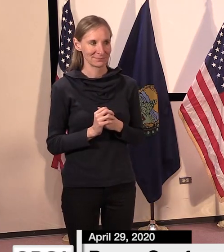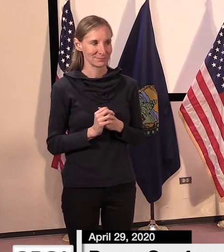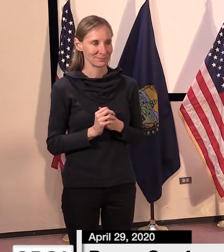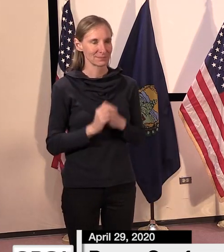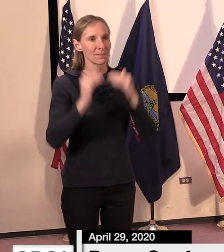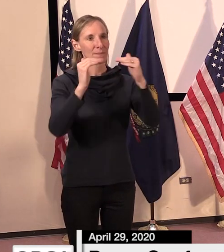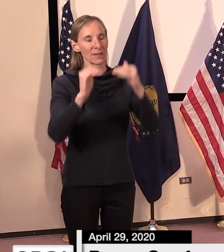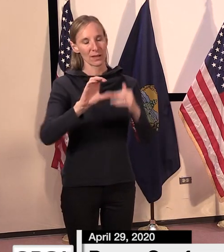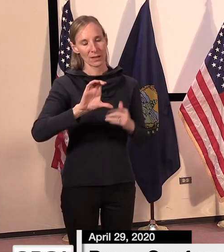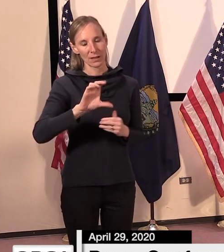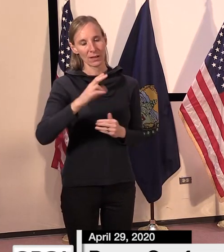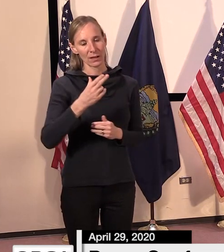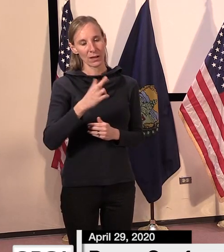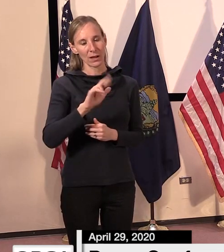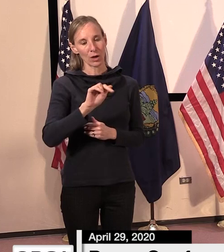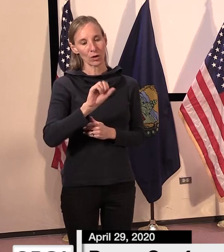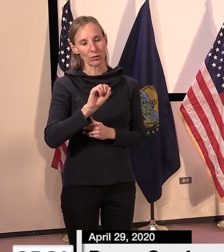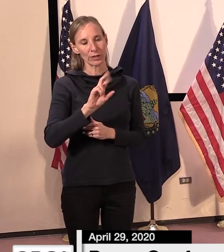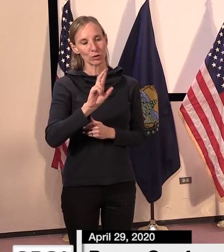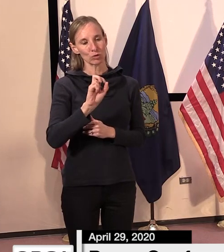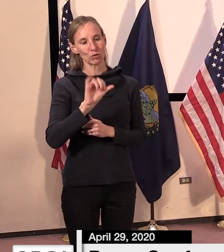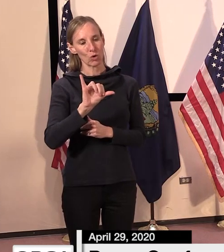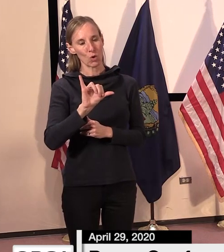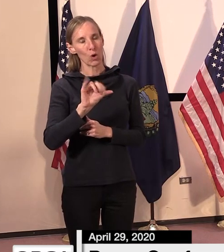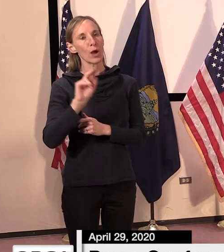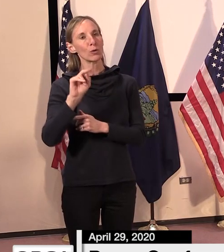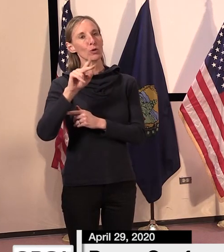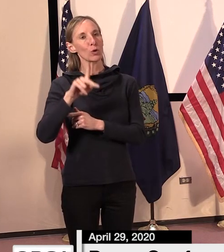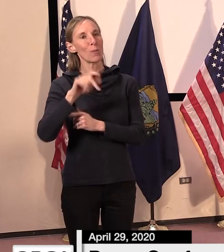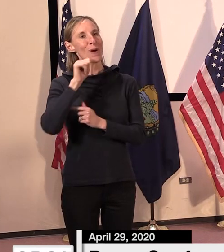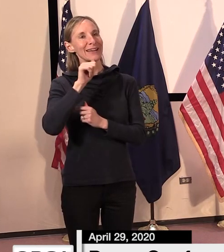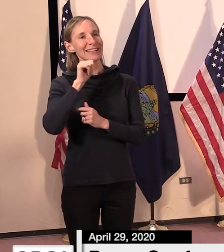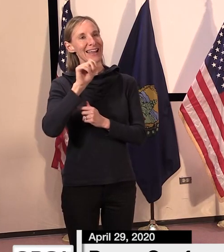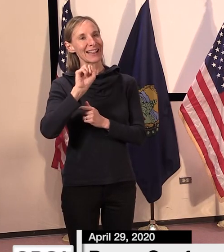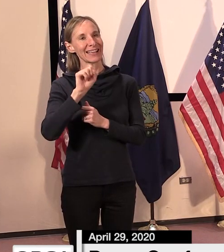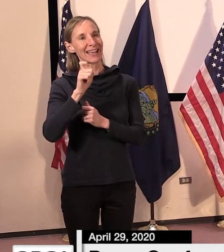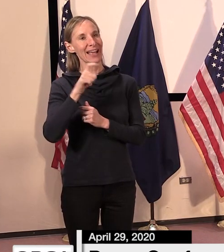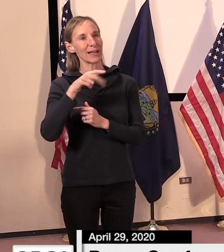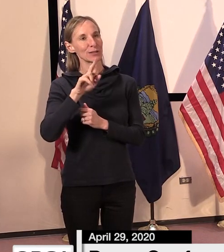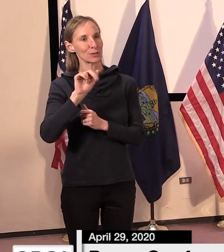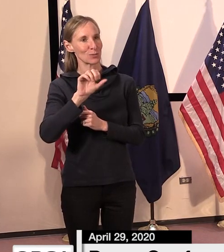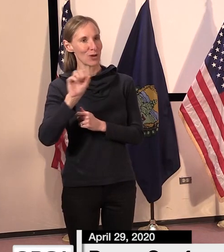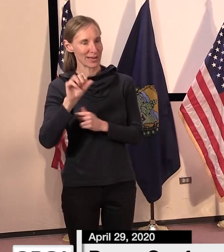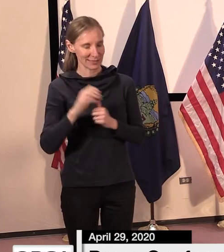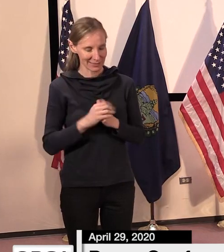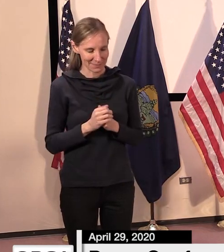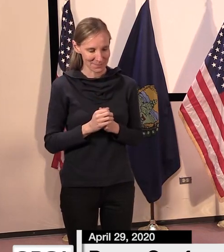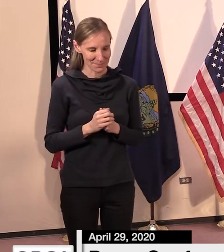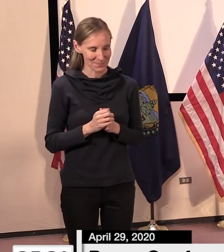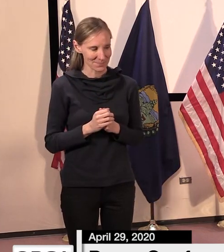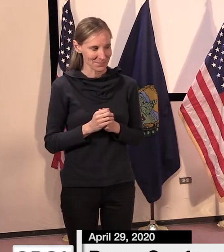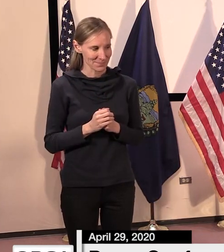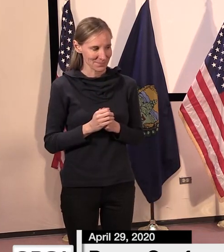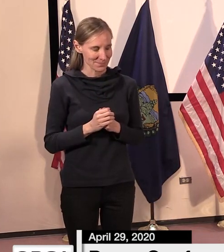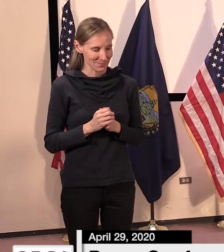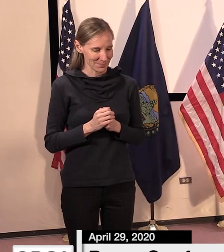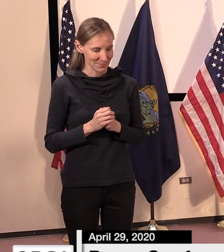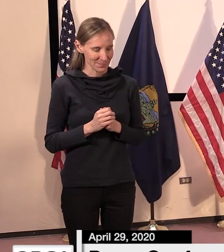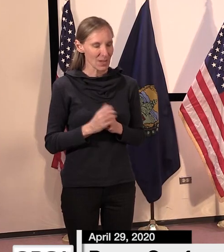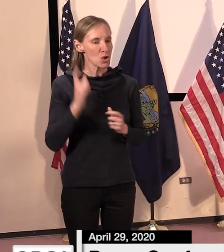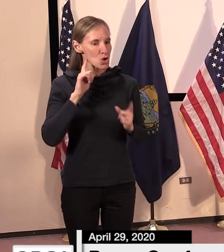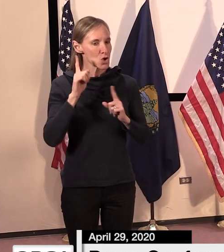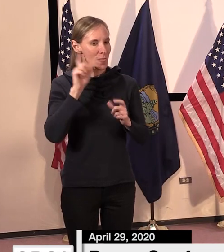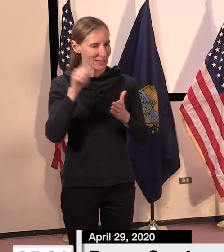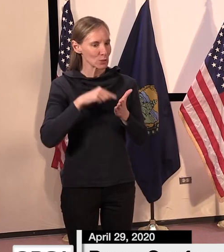Chris Roy, Newport Daily Express. Yes, thank you. Good morning. I've been getting some word this week that